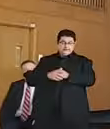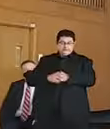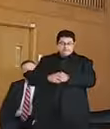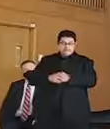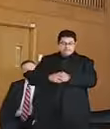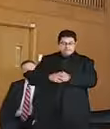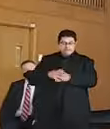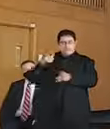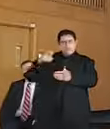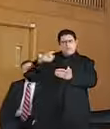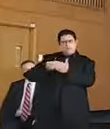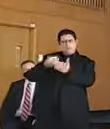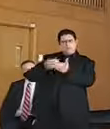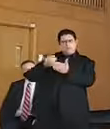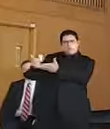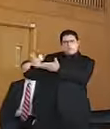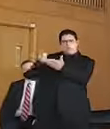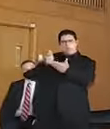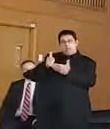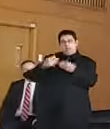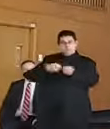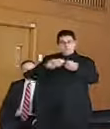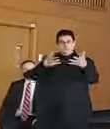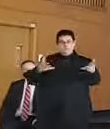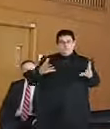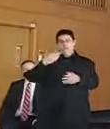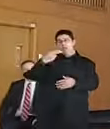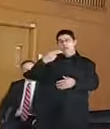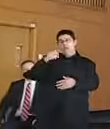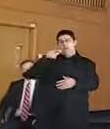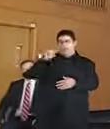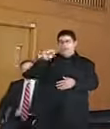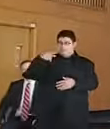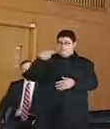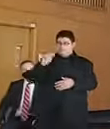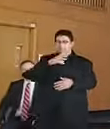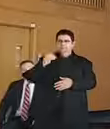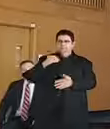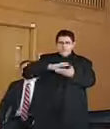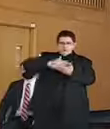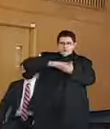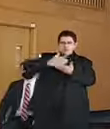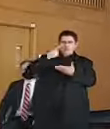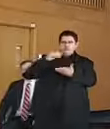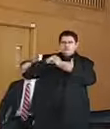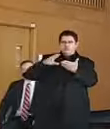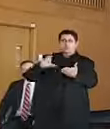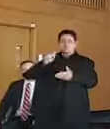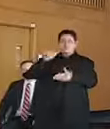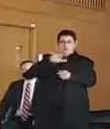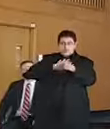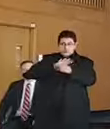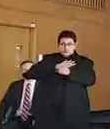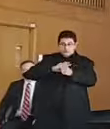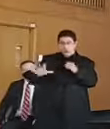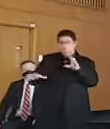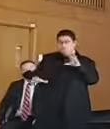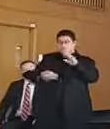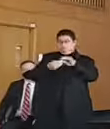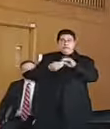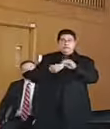the region by providing hotspots and Chromebooks to students in St. Louis County. In addition, the library